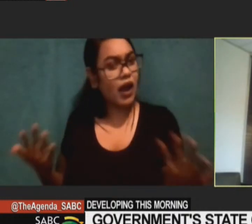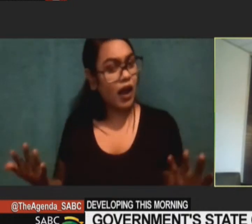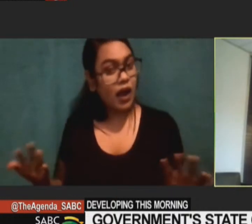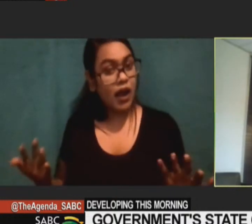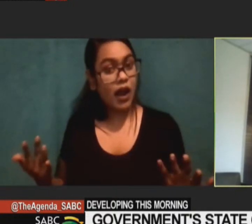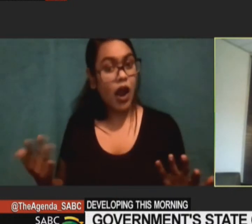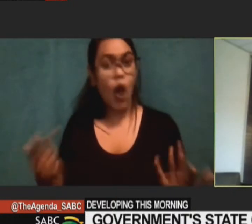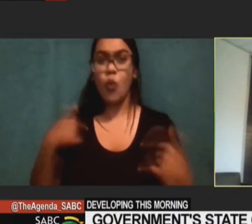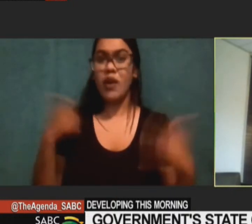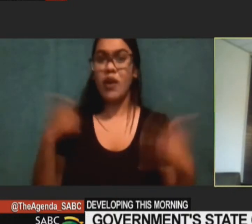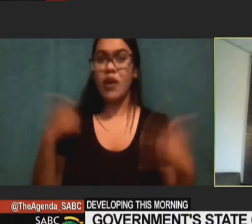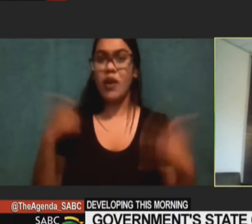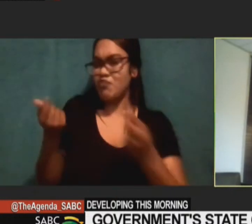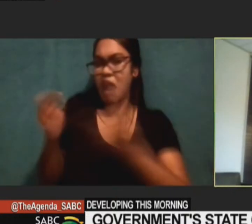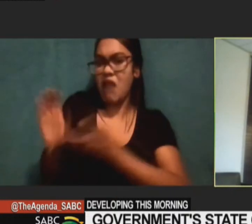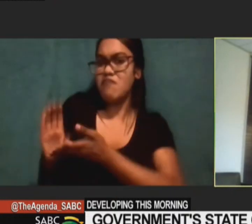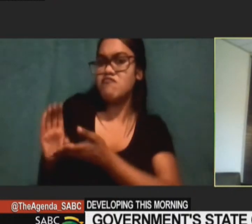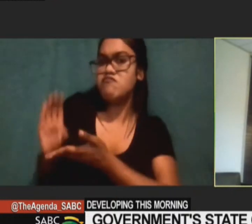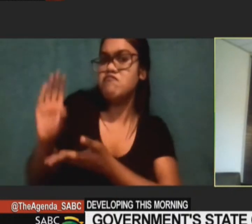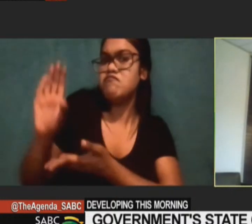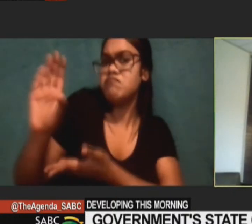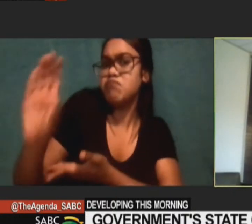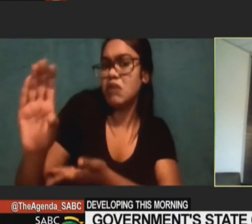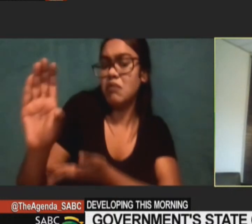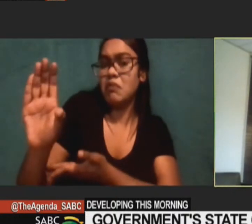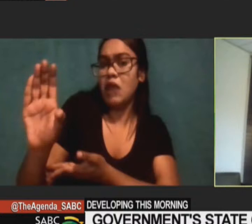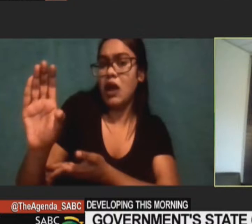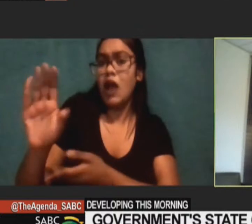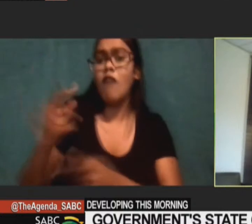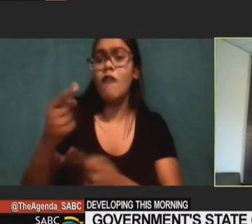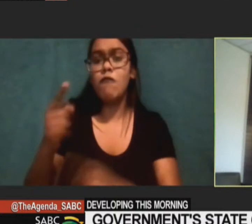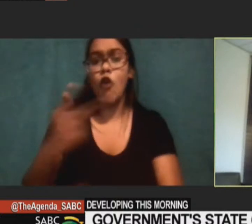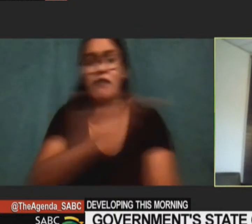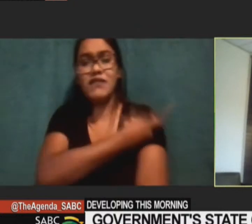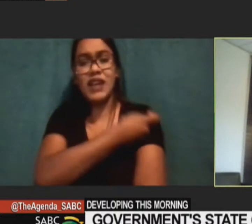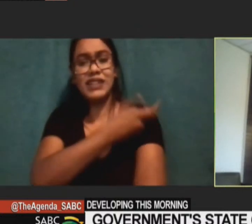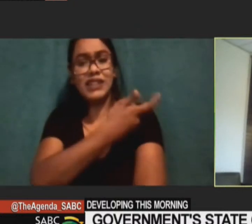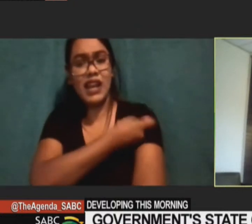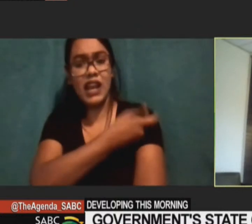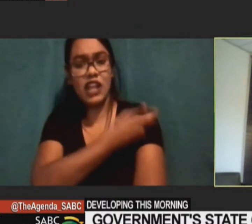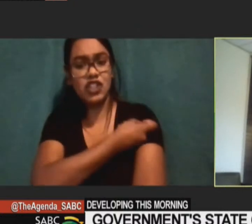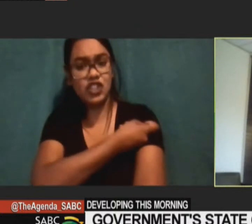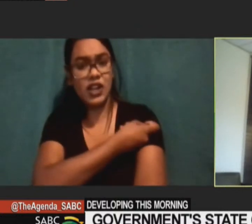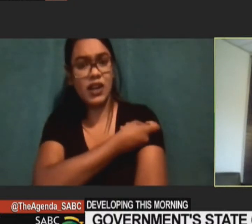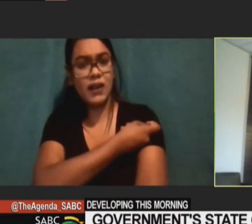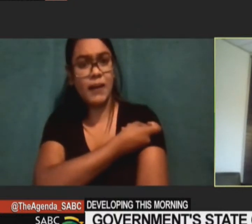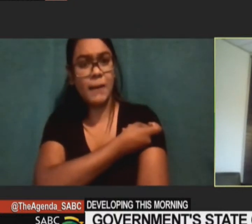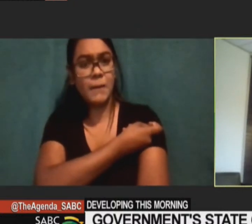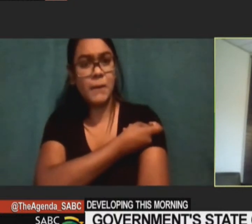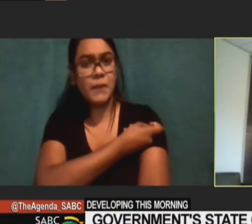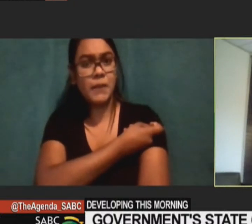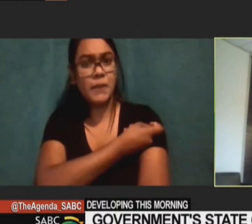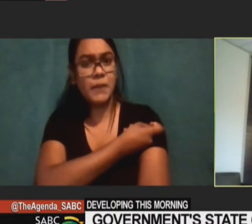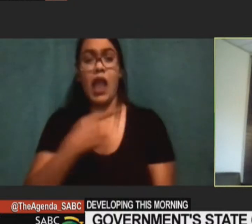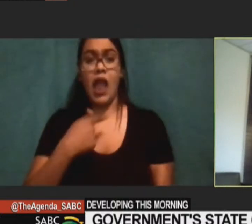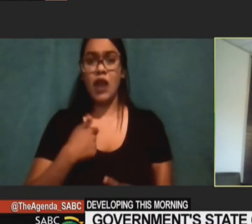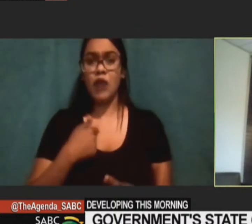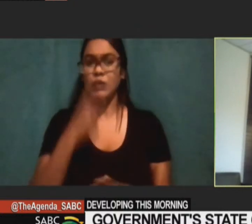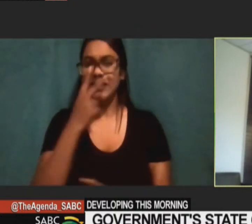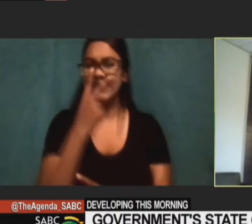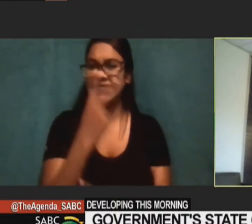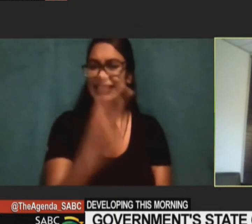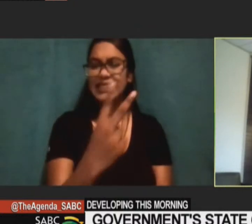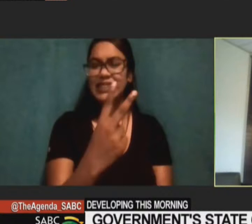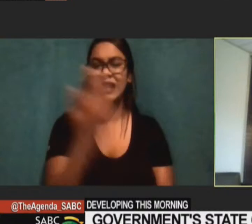donation to donate vaccines to a number of African countries. And I see in the list, some